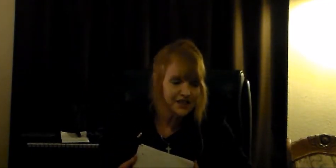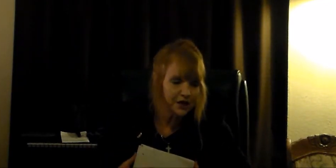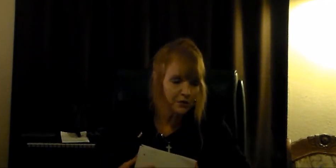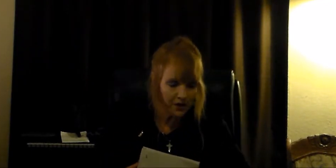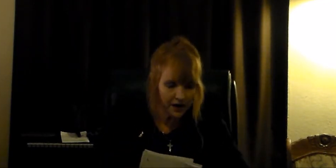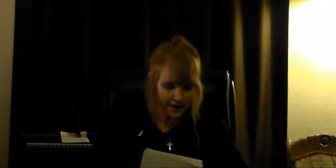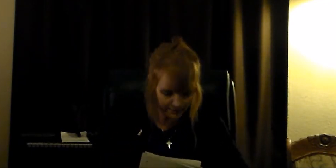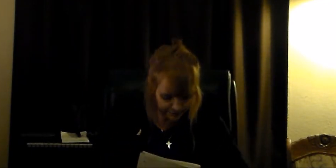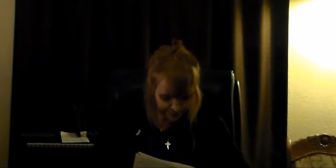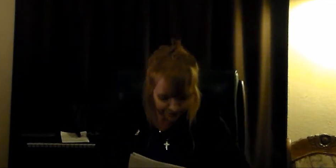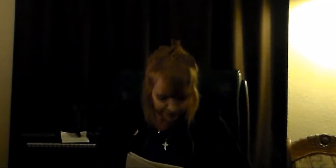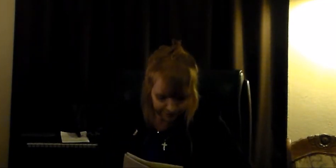so